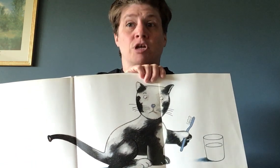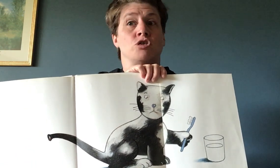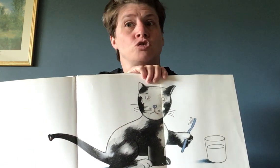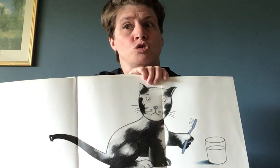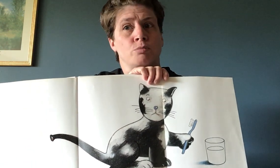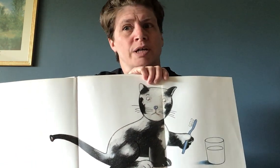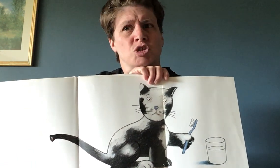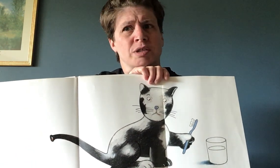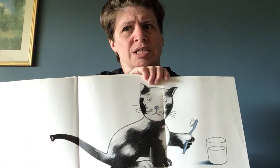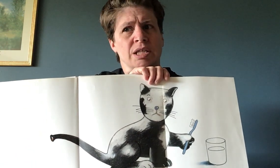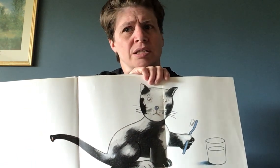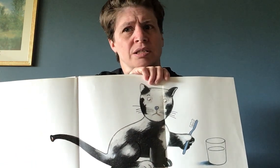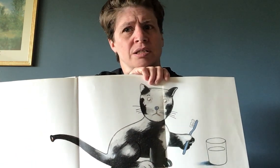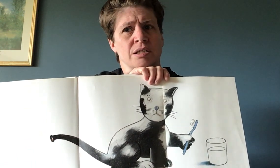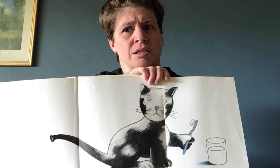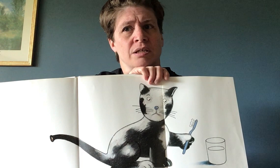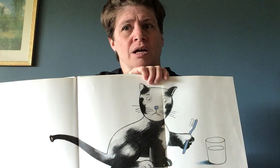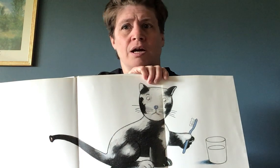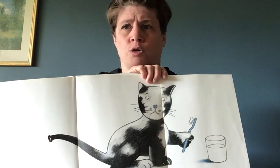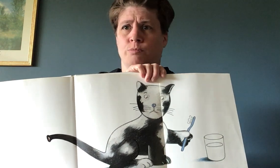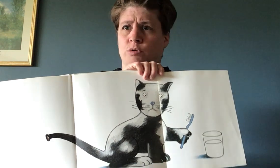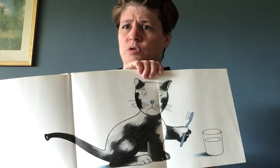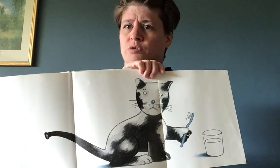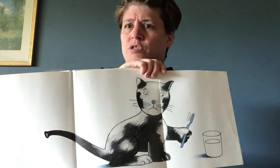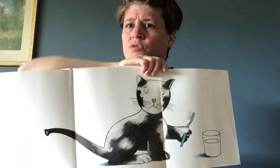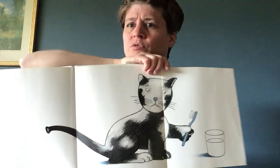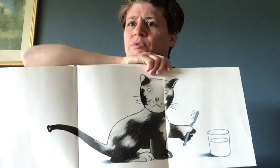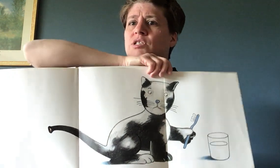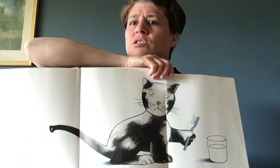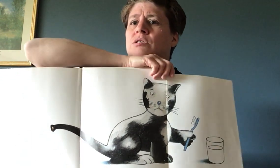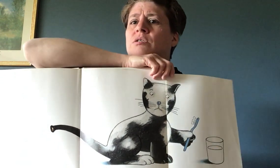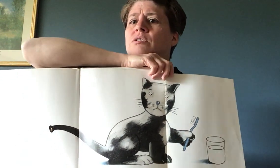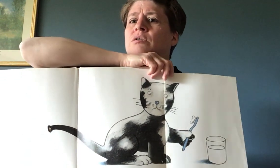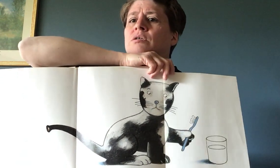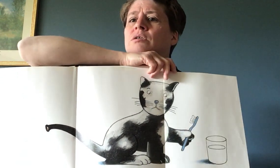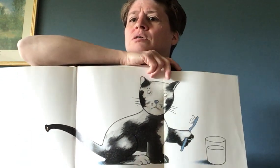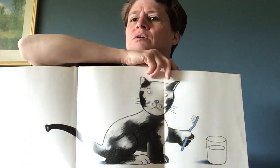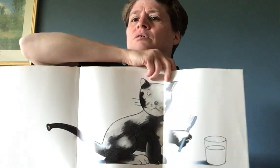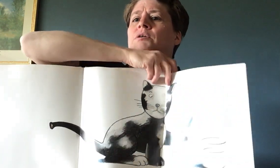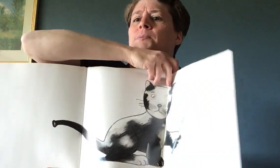Do you brush your teeth? I hope you use a toothbrush.